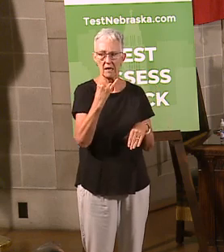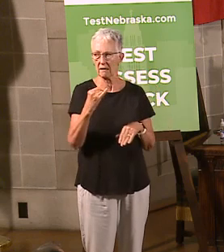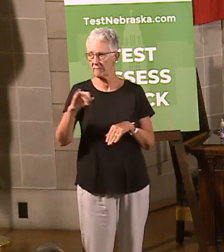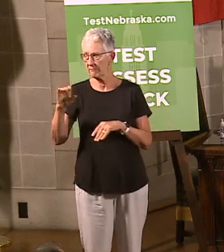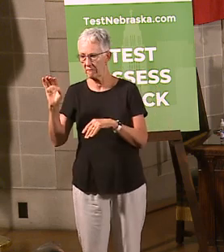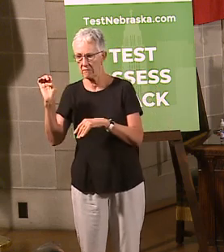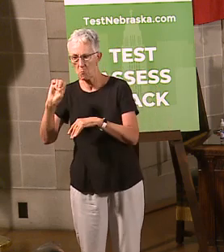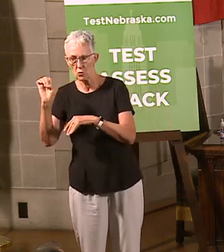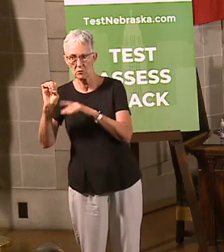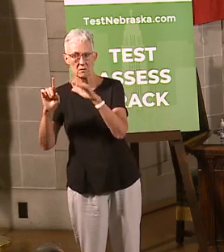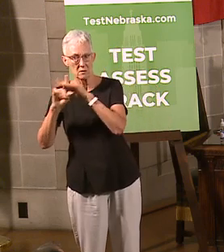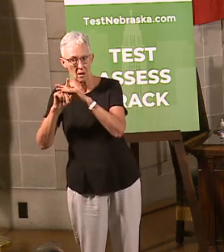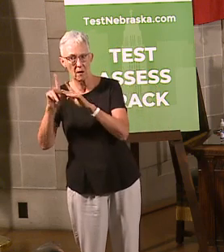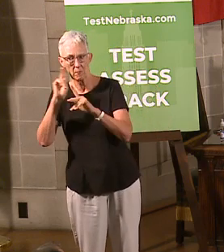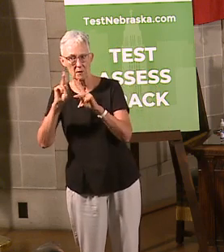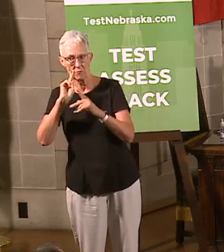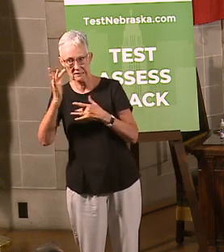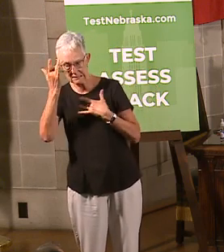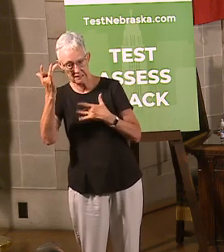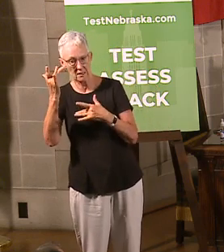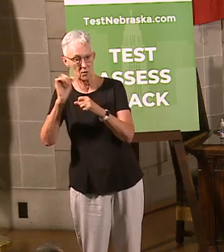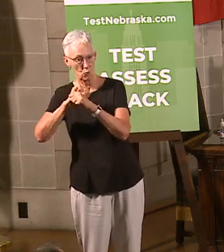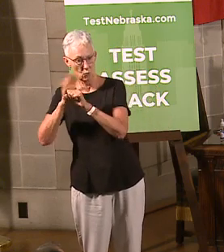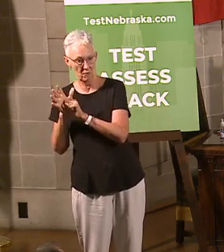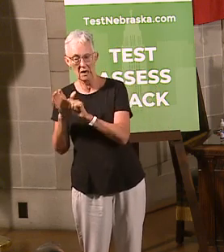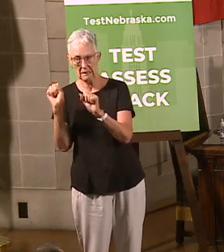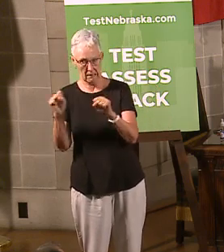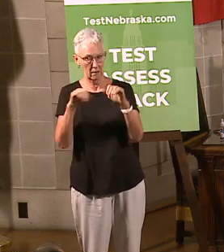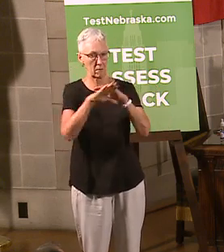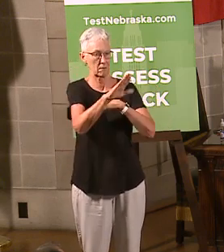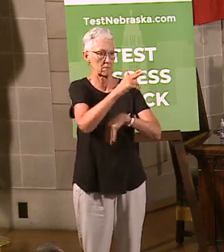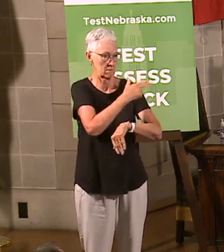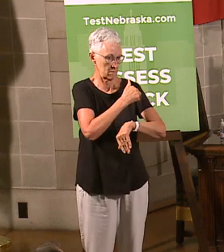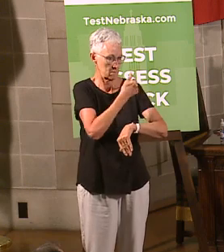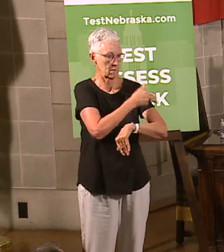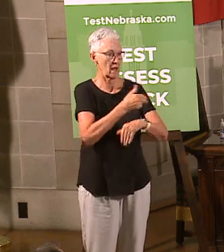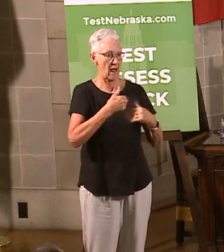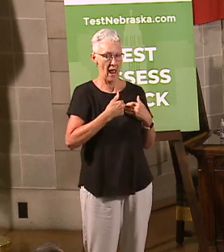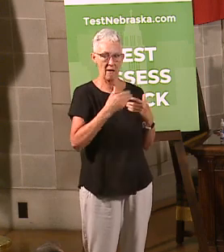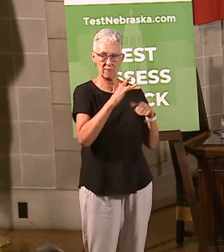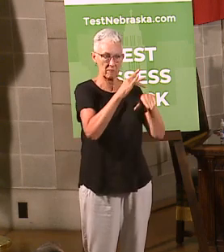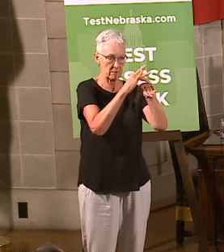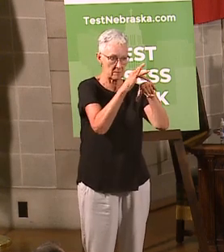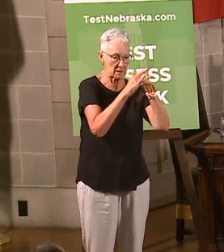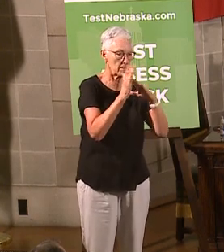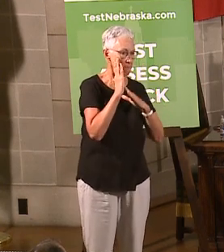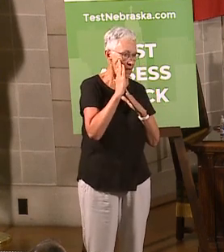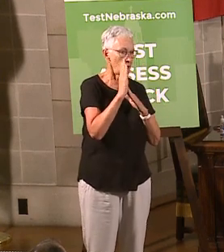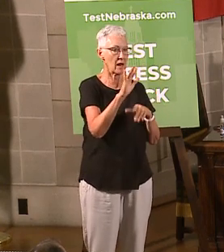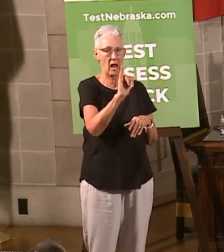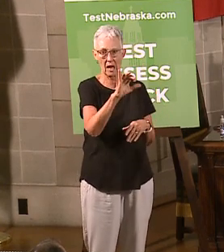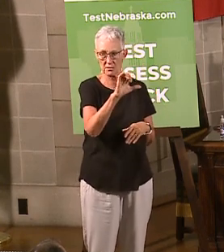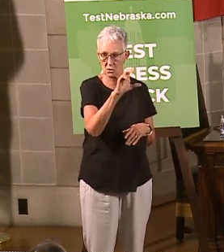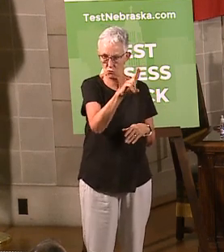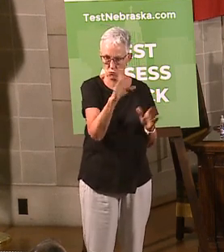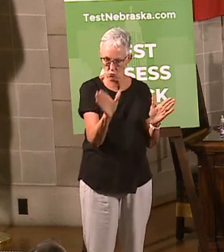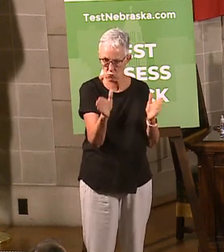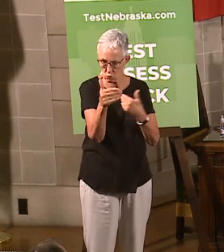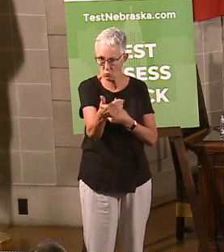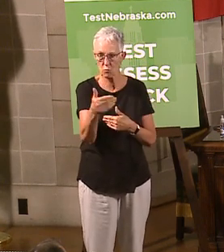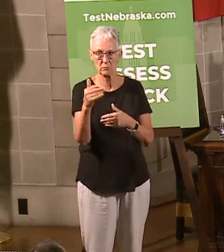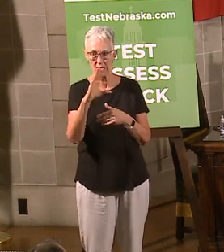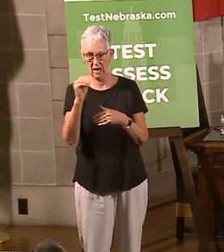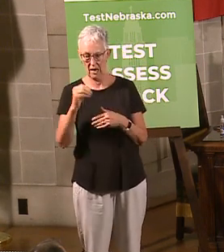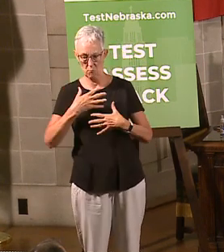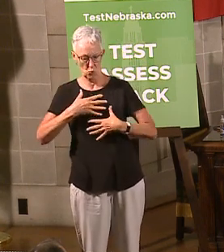ventilator when they need it? And we've been able to maintain that through this entire pandemic. In fact, as of today, right now, our hospital capacity